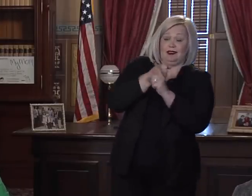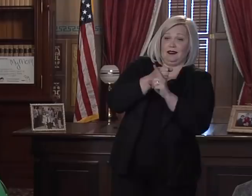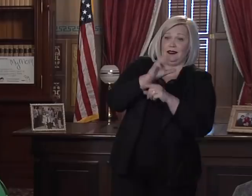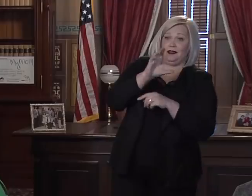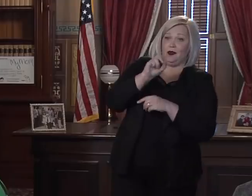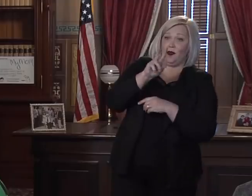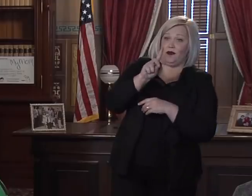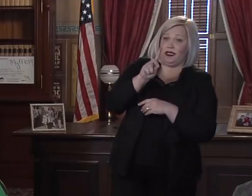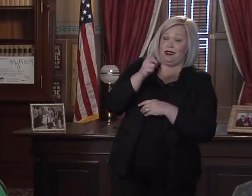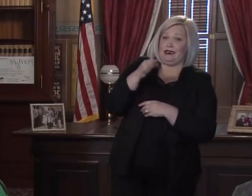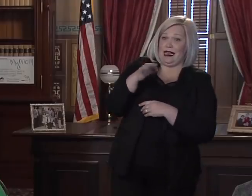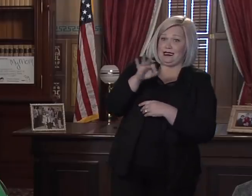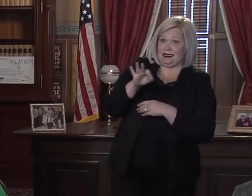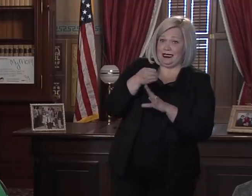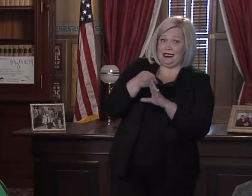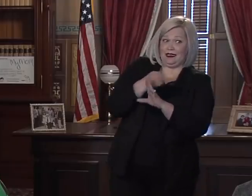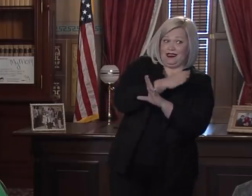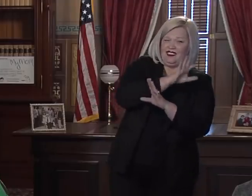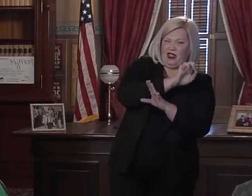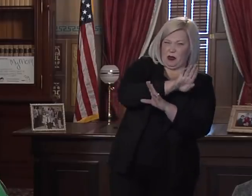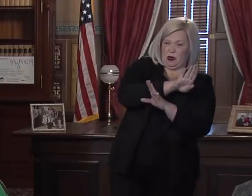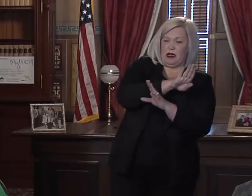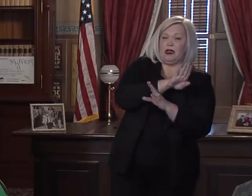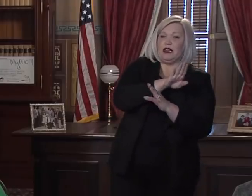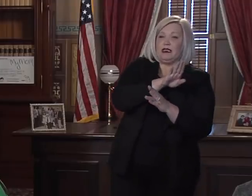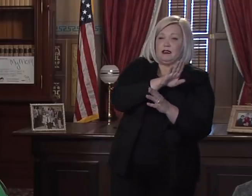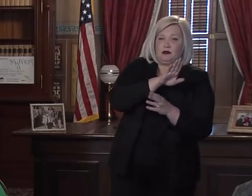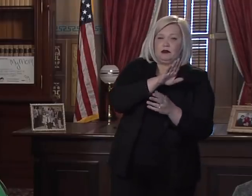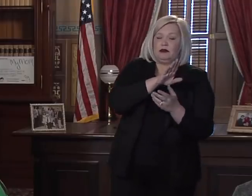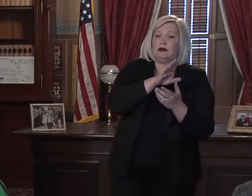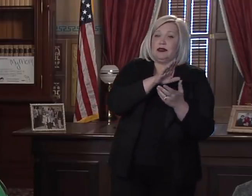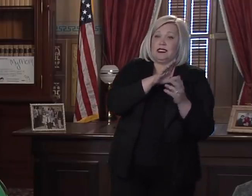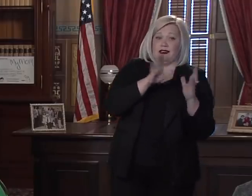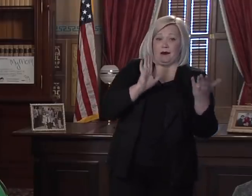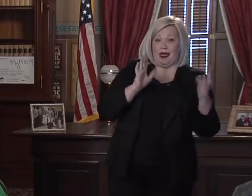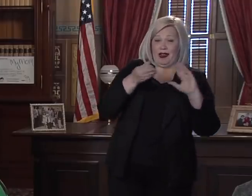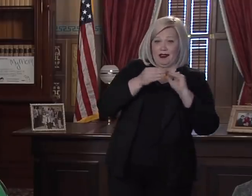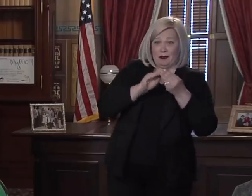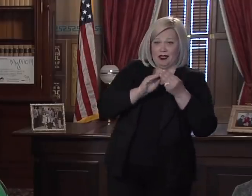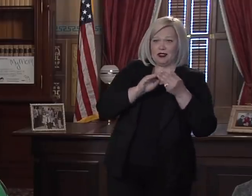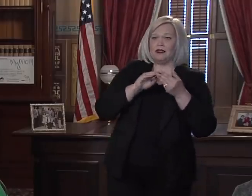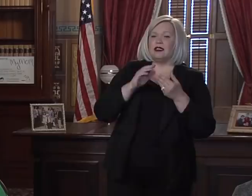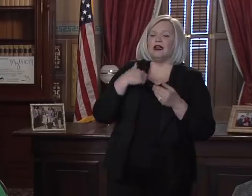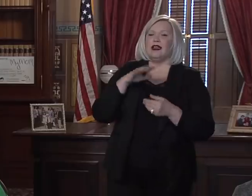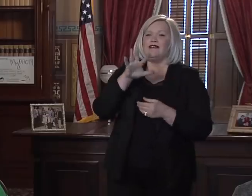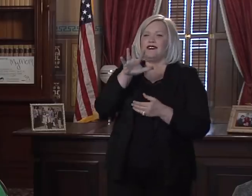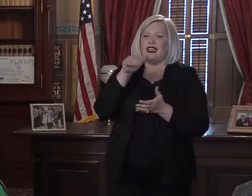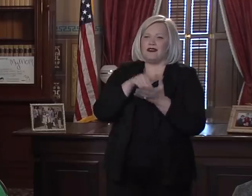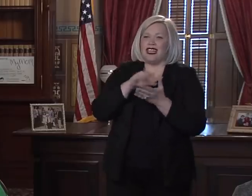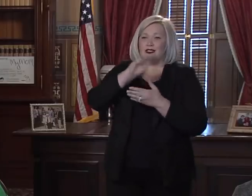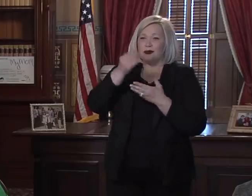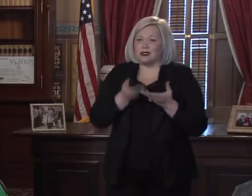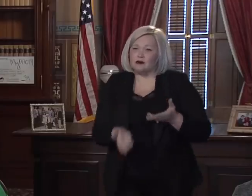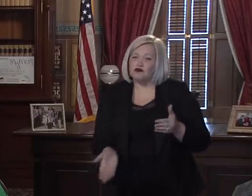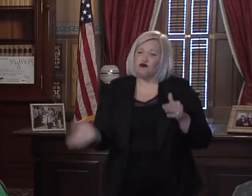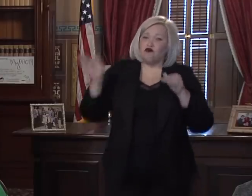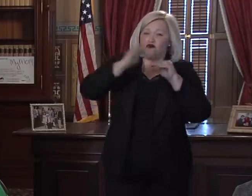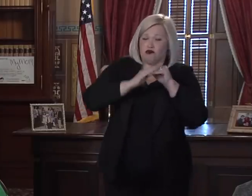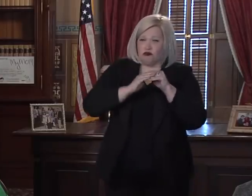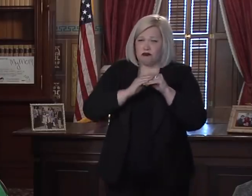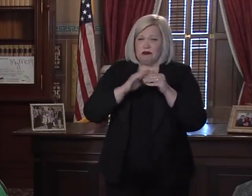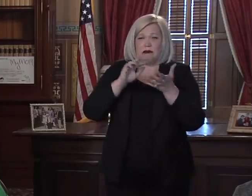to COVID-19, this represents a 5,000% increase. I'm committed to making sure that every